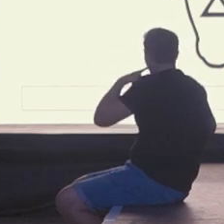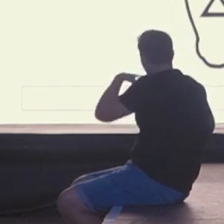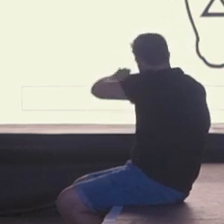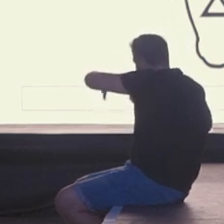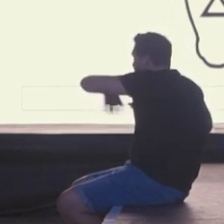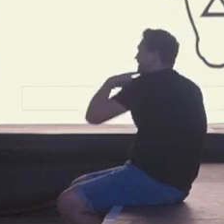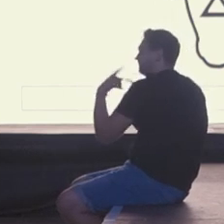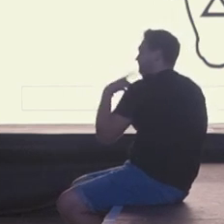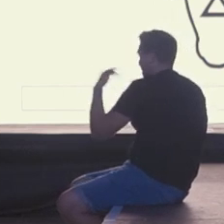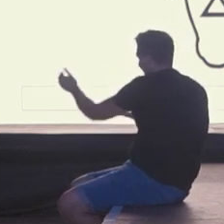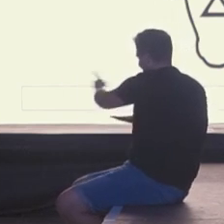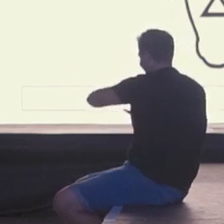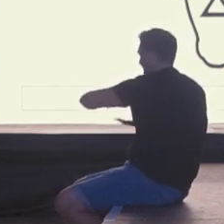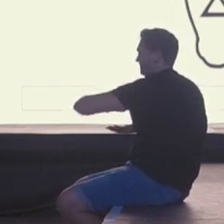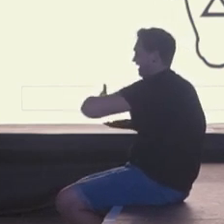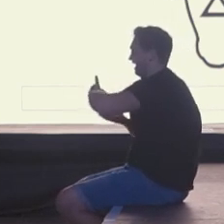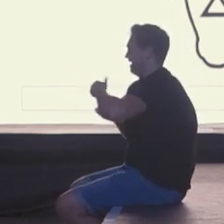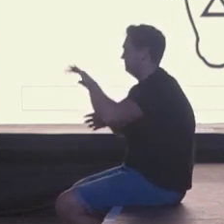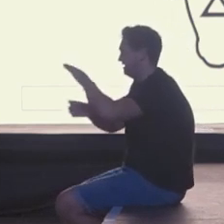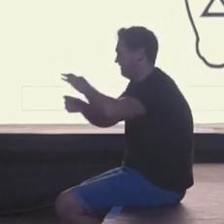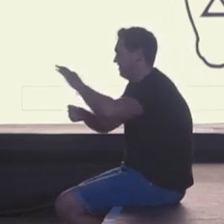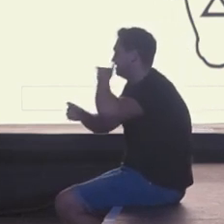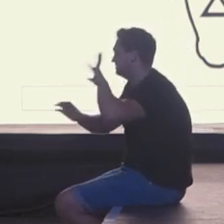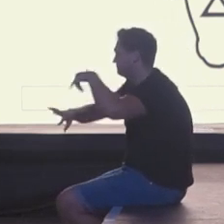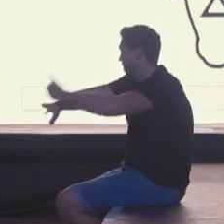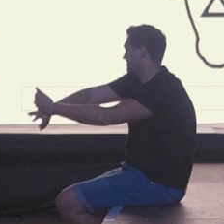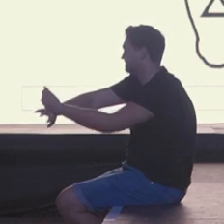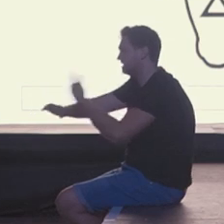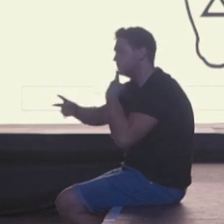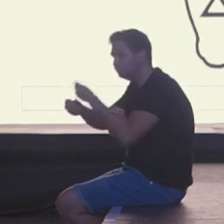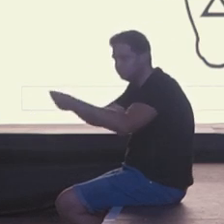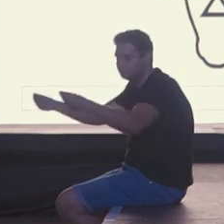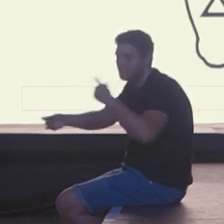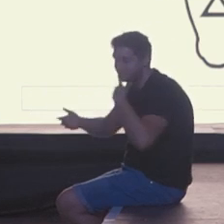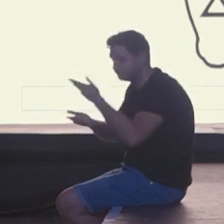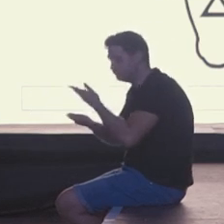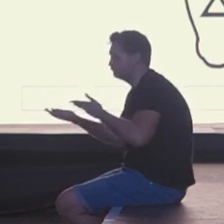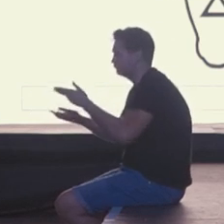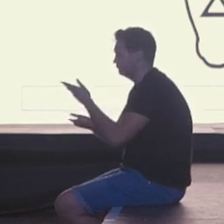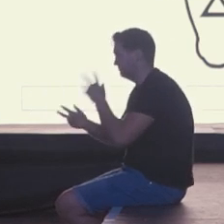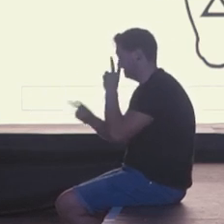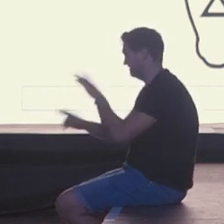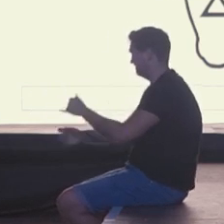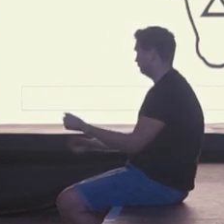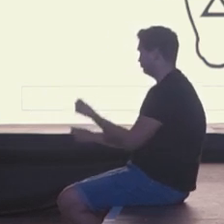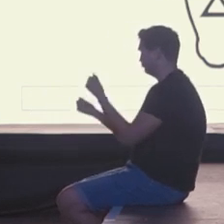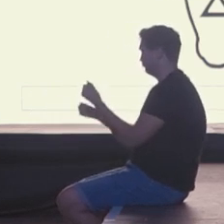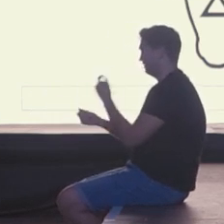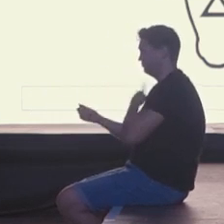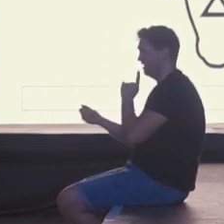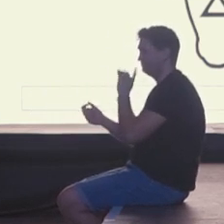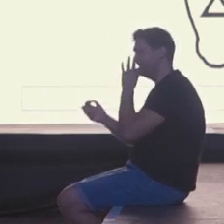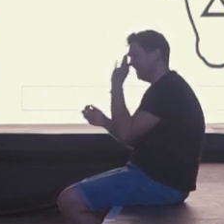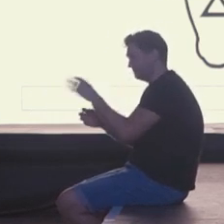hometown and sticking loads of them up, so you start seeing the movement, you start seeing the signs of how strong we are. So it can be literally as simple as get a group